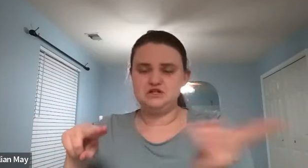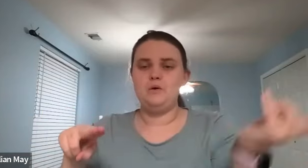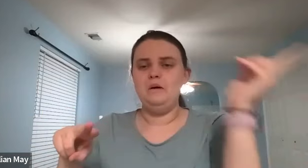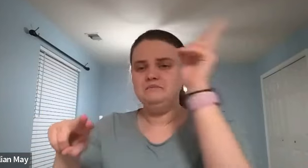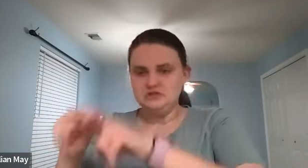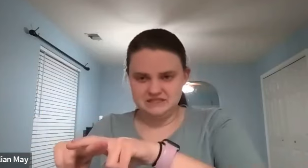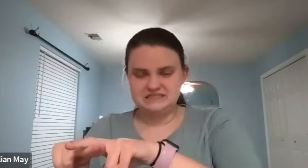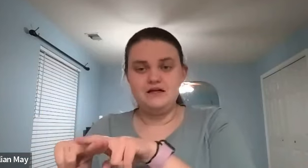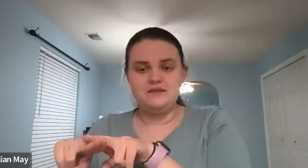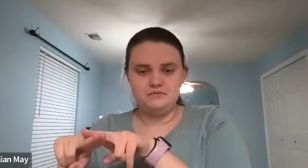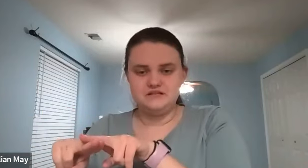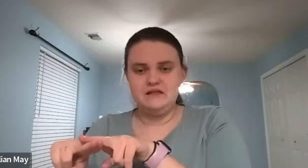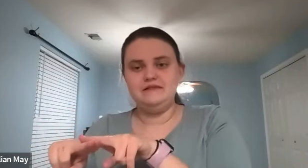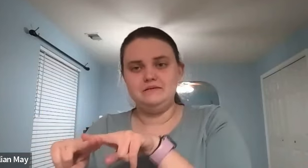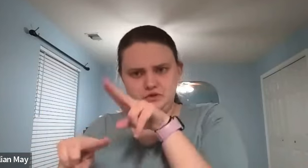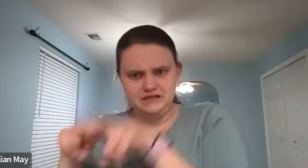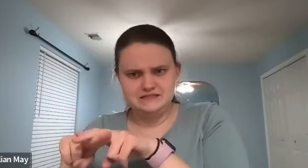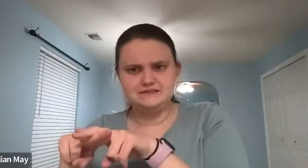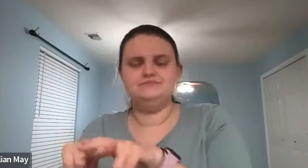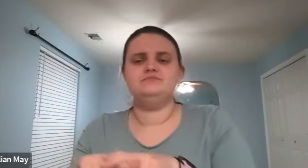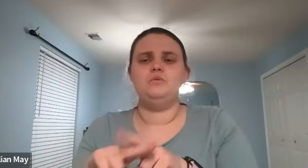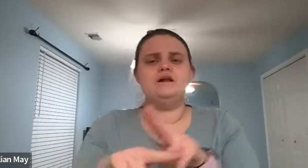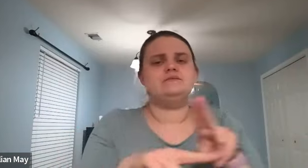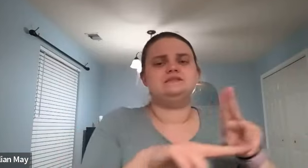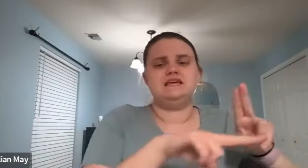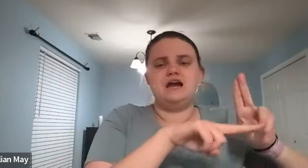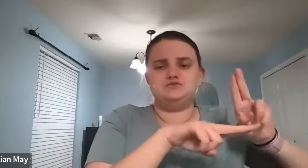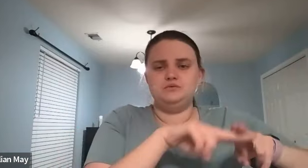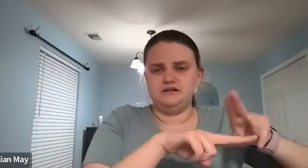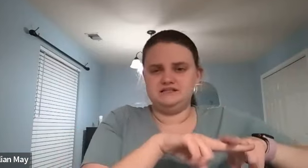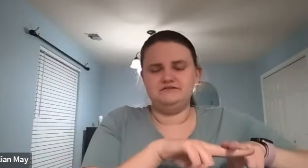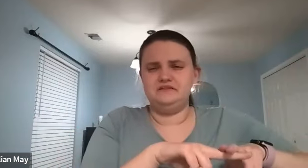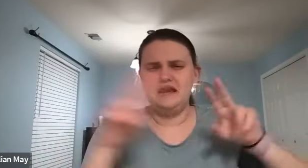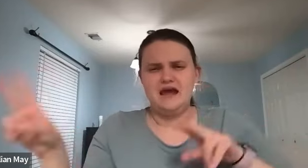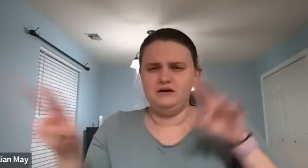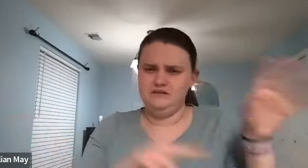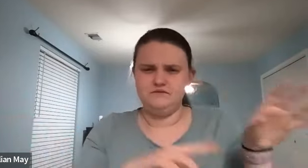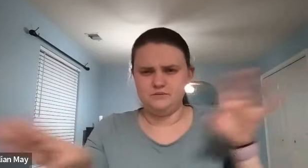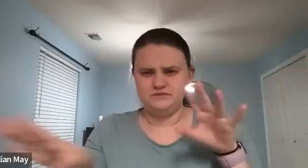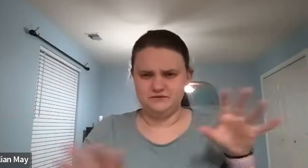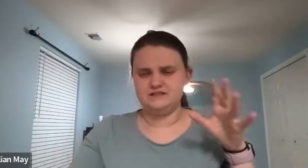So one motion is telling them you need to sit. One of them is the actual word itself, like the noun and the verb difference kind of